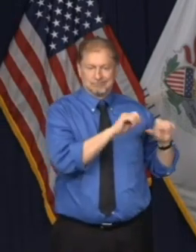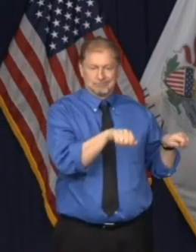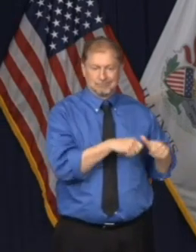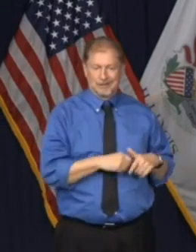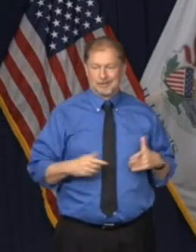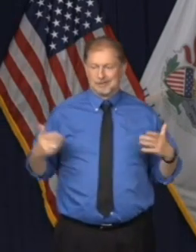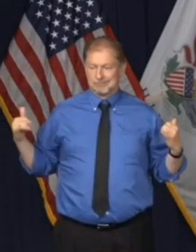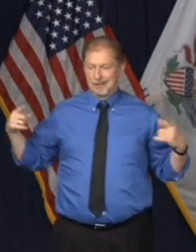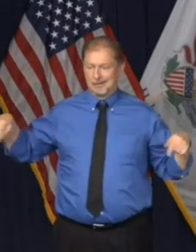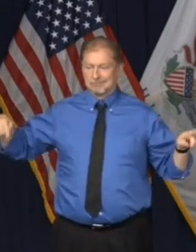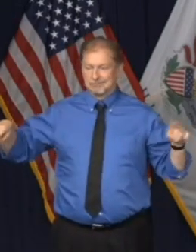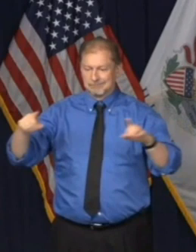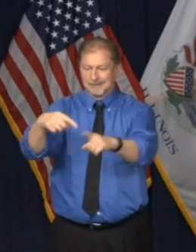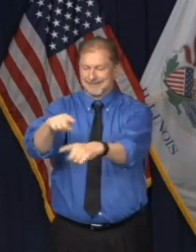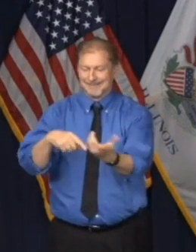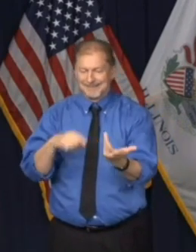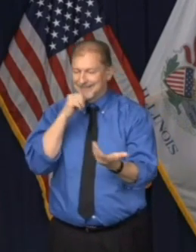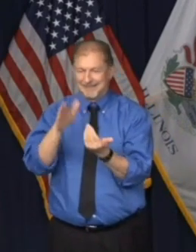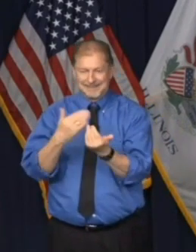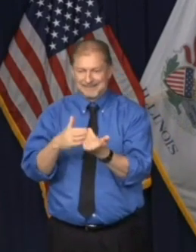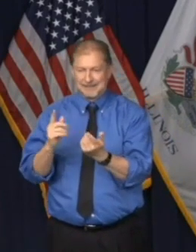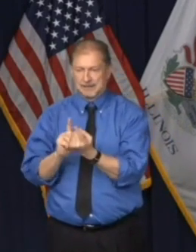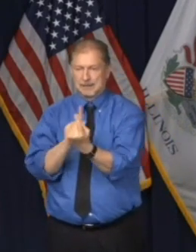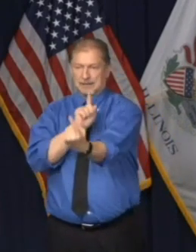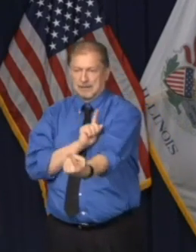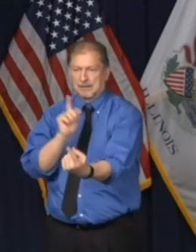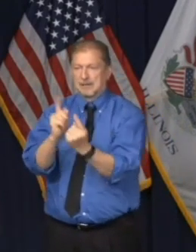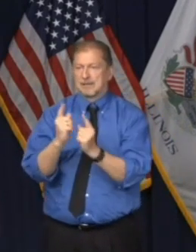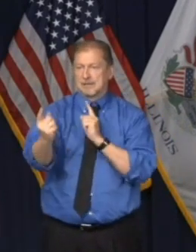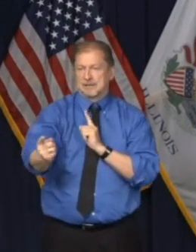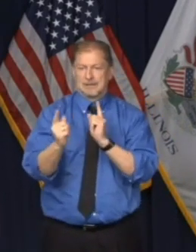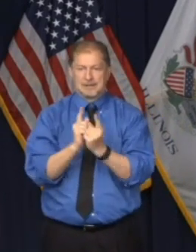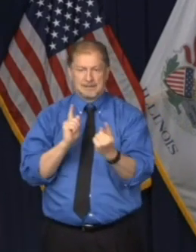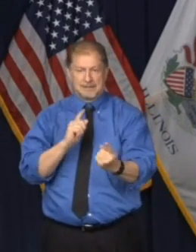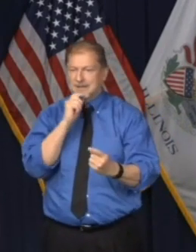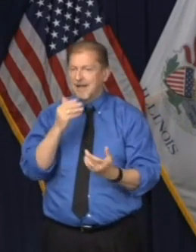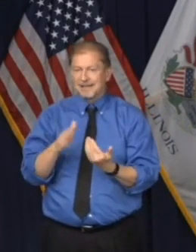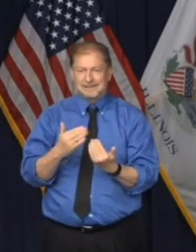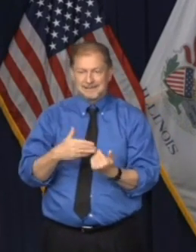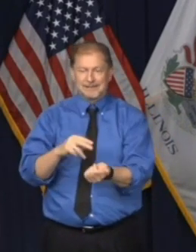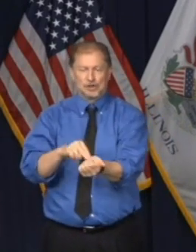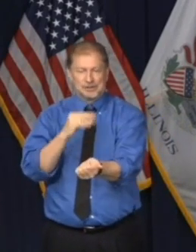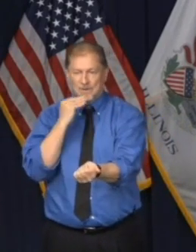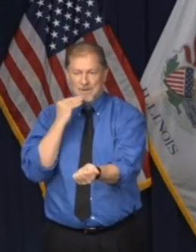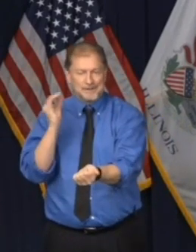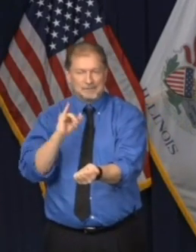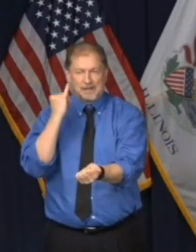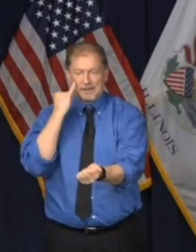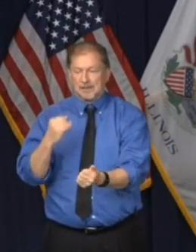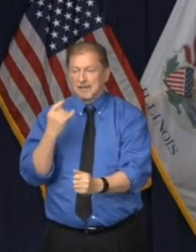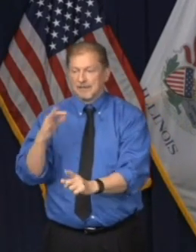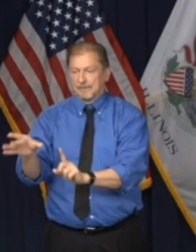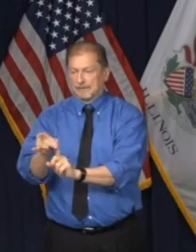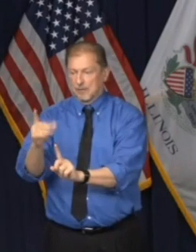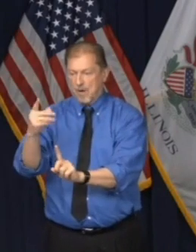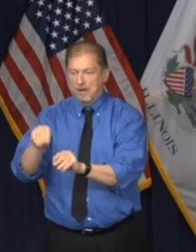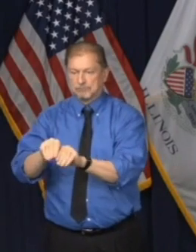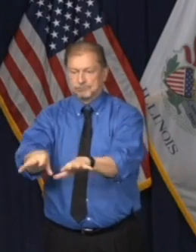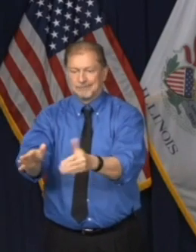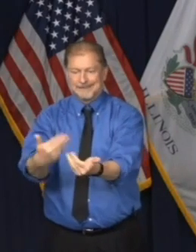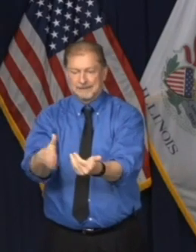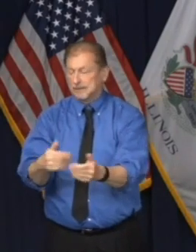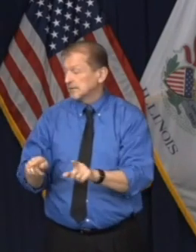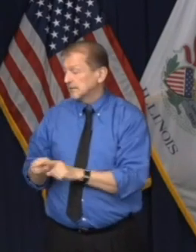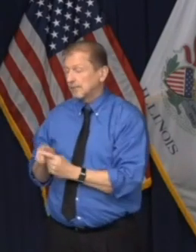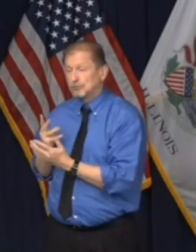maintain distancing becomes challenging, and once it's introduced into a facility, it is easy for it to spread. So a